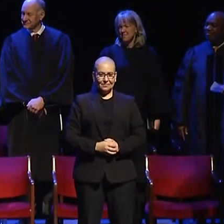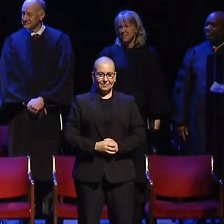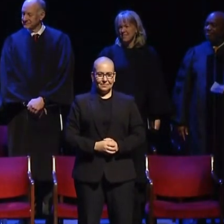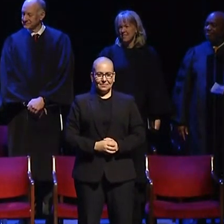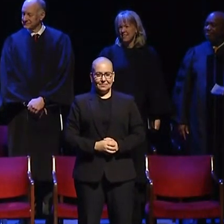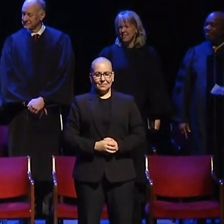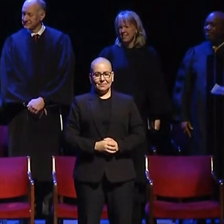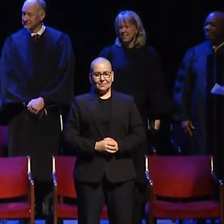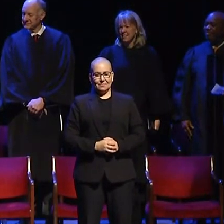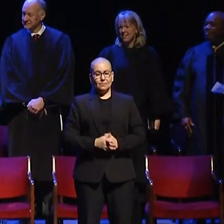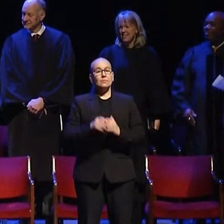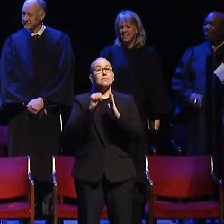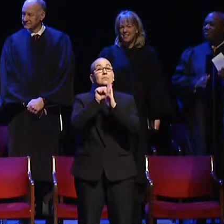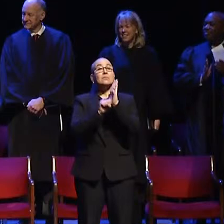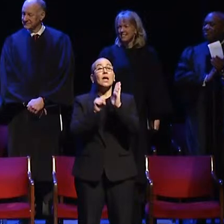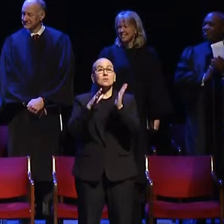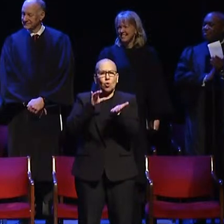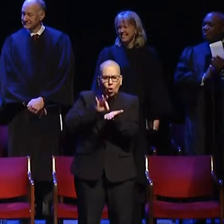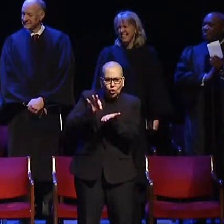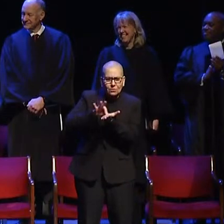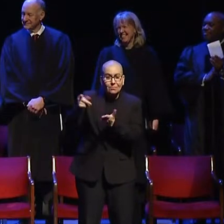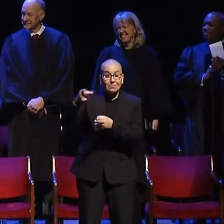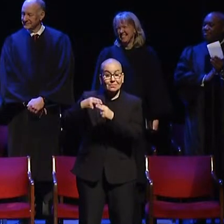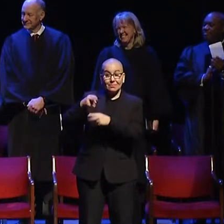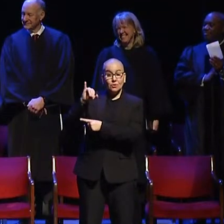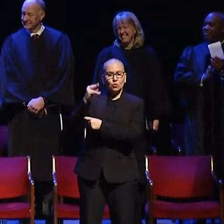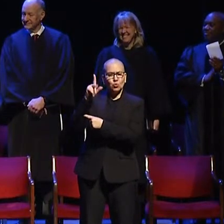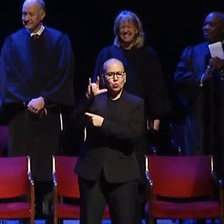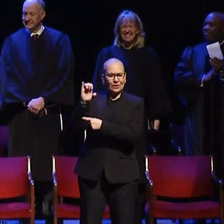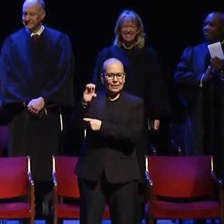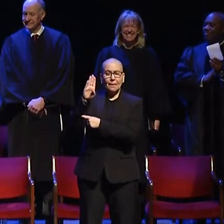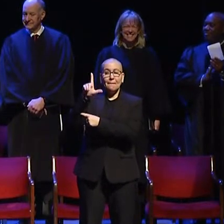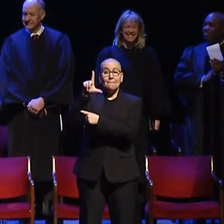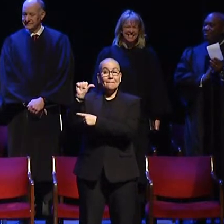State Auditor, Julie Blaha.